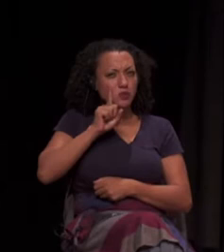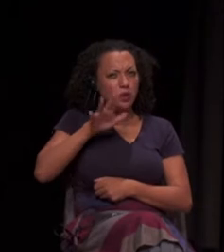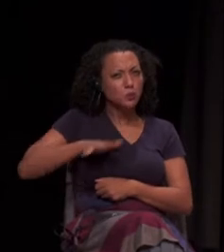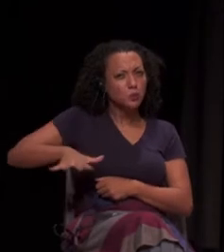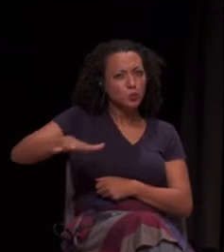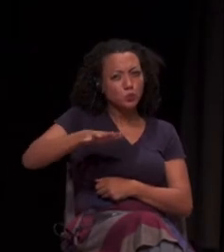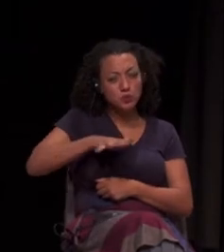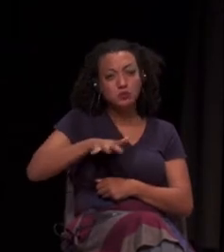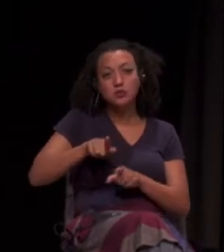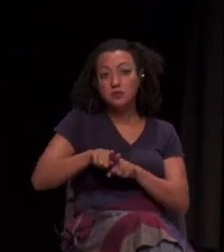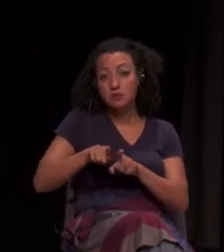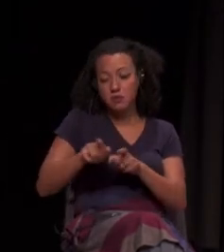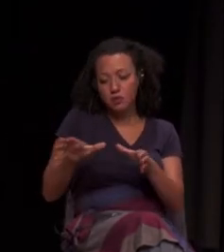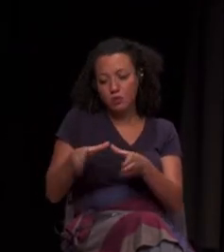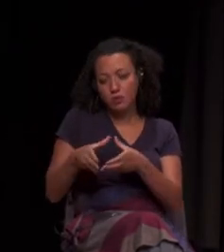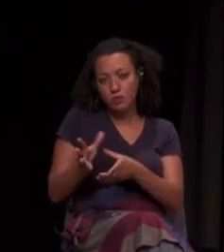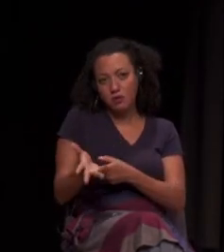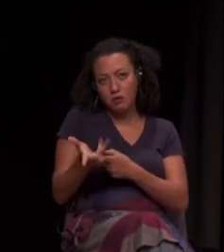well.